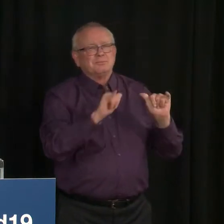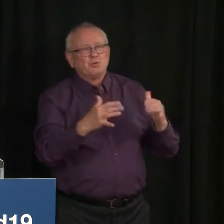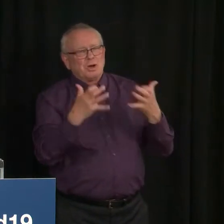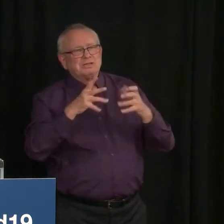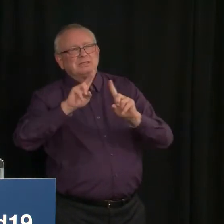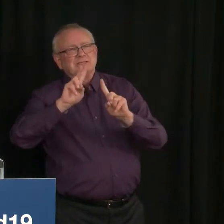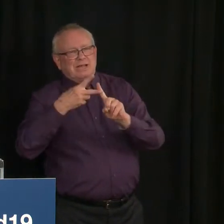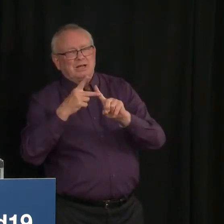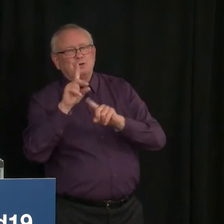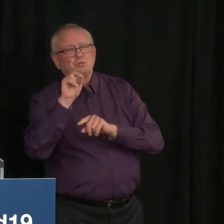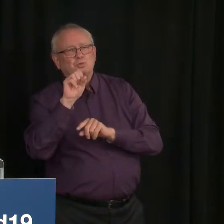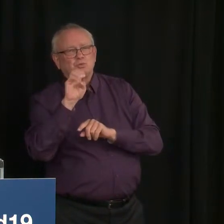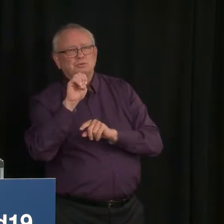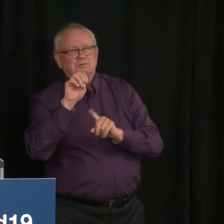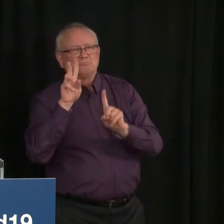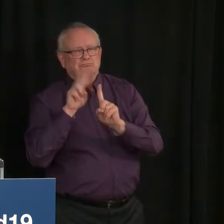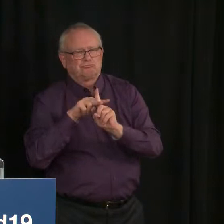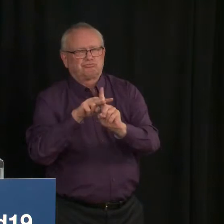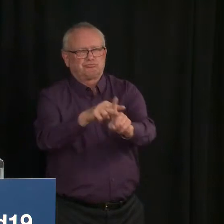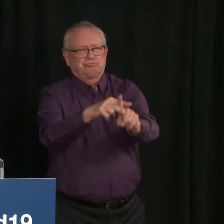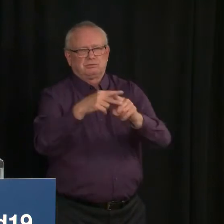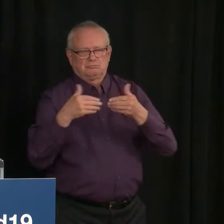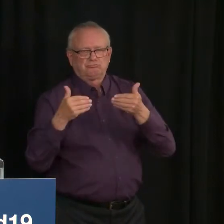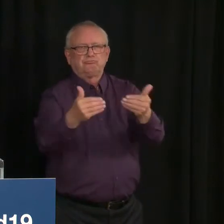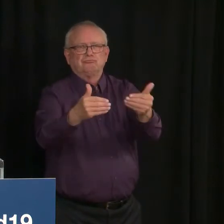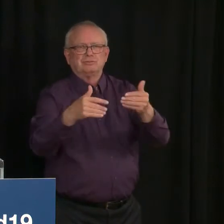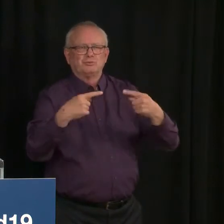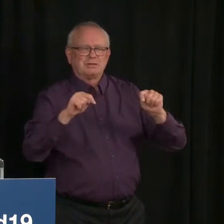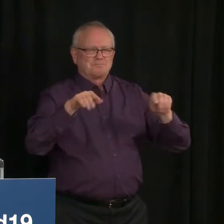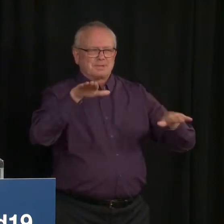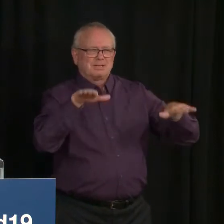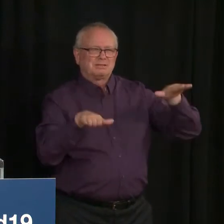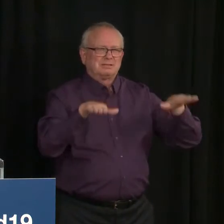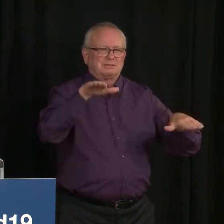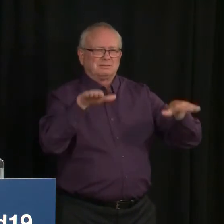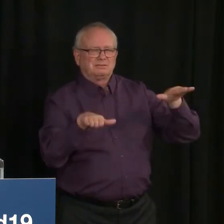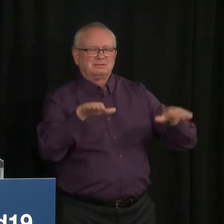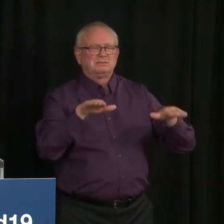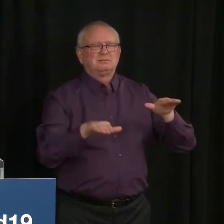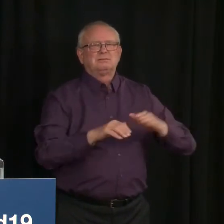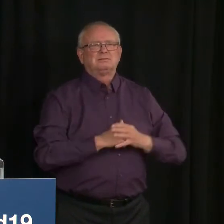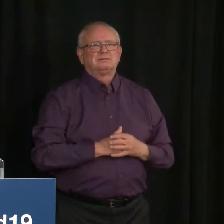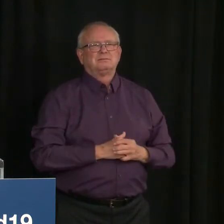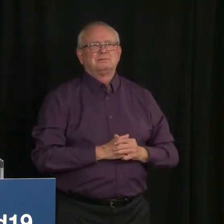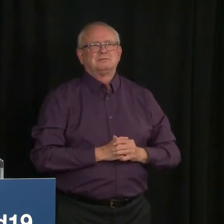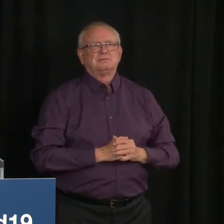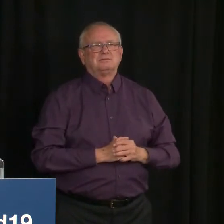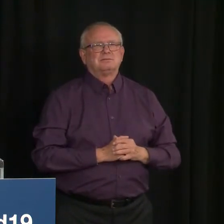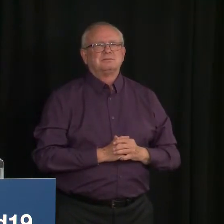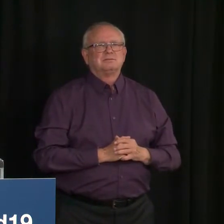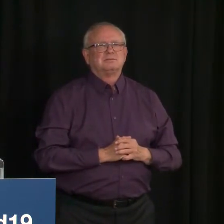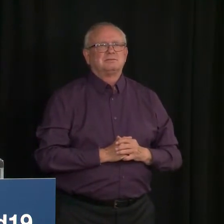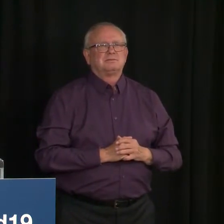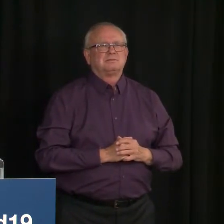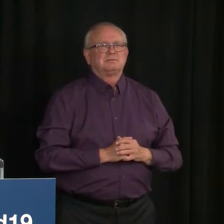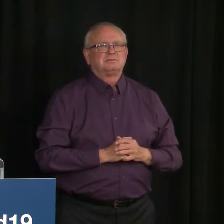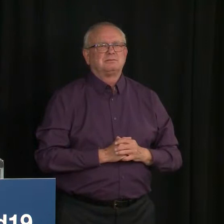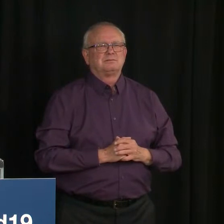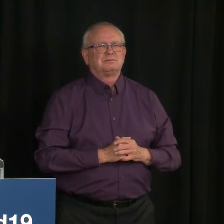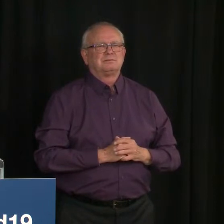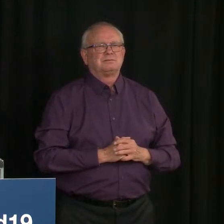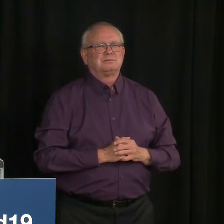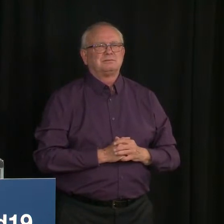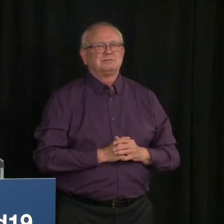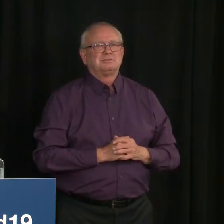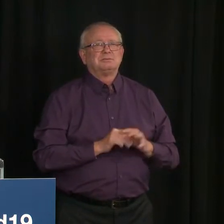opportunities for people, but wanting to make sure we're balancing both of those things, because those who haven't yet had the chance to access that protection for